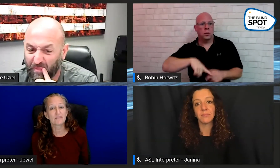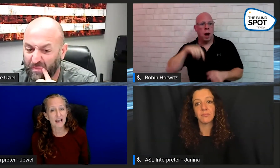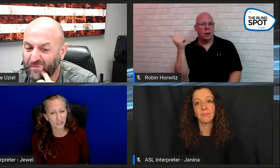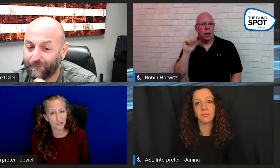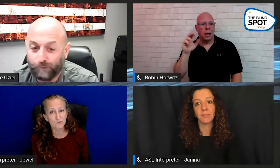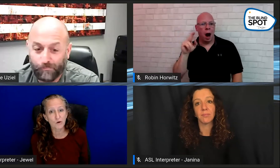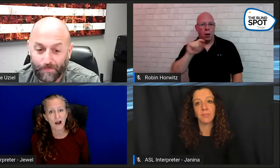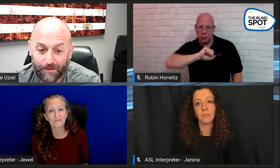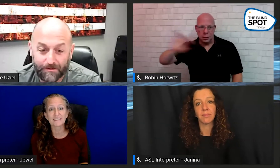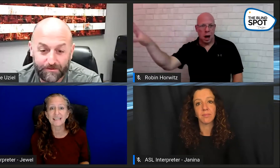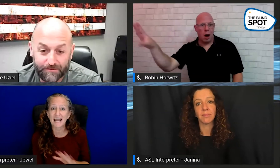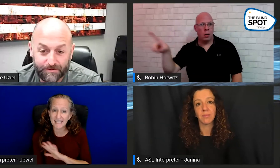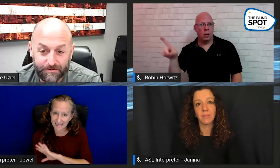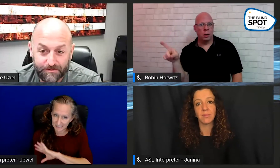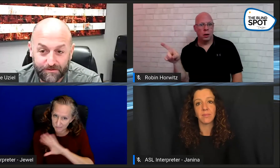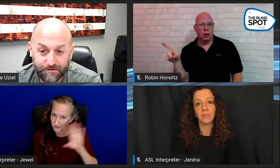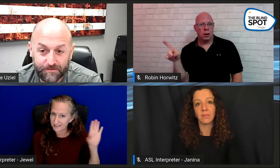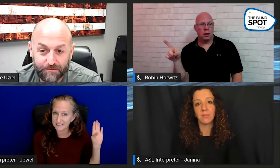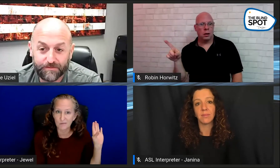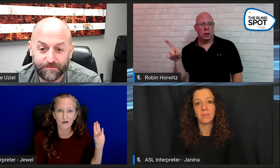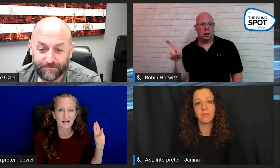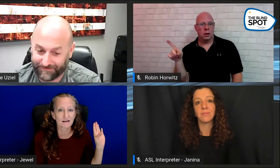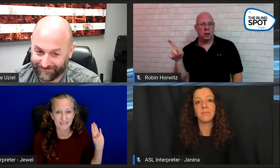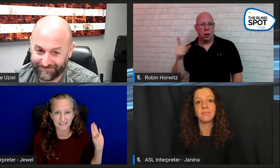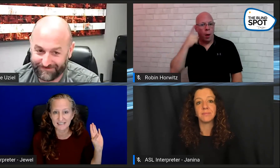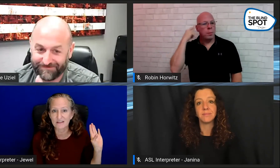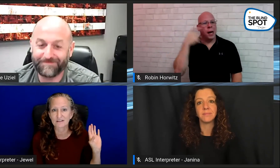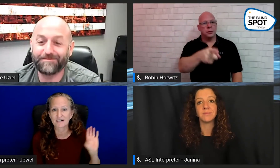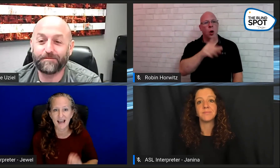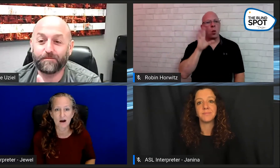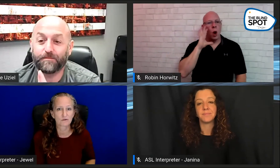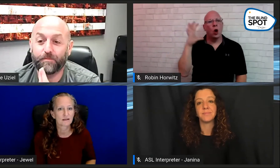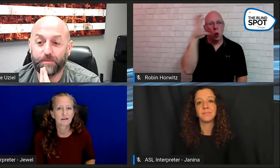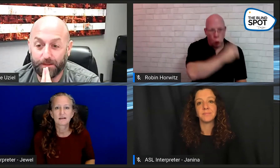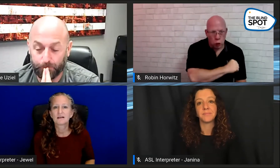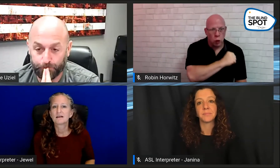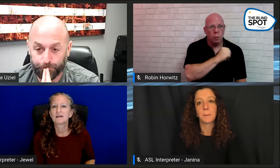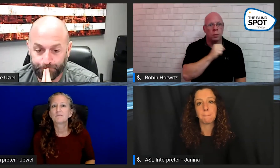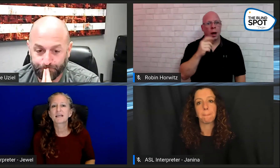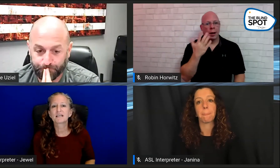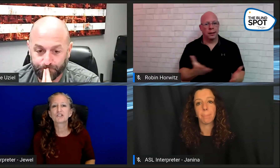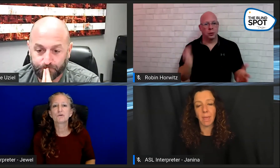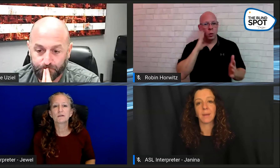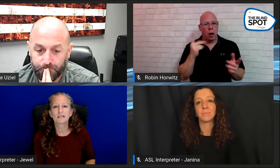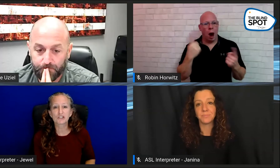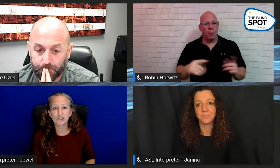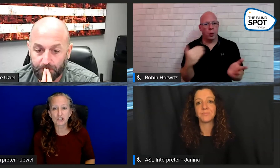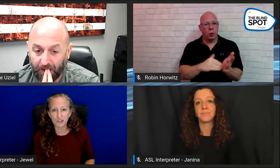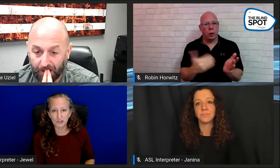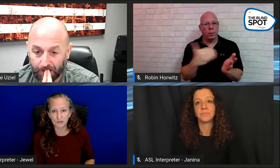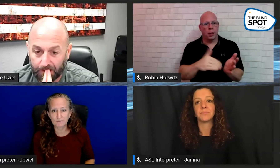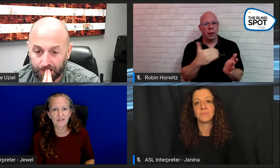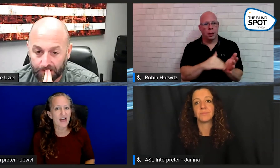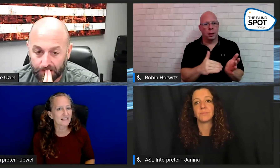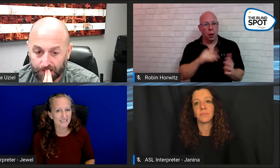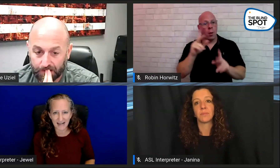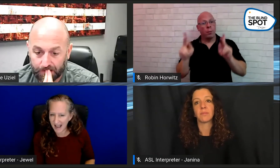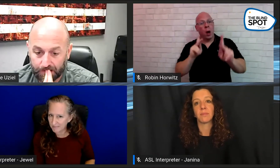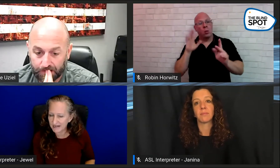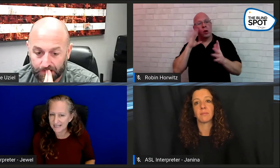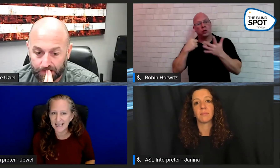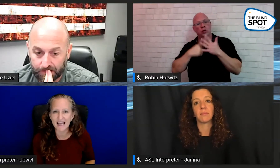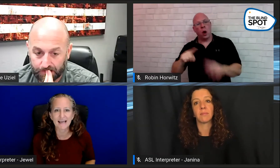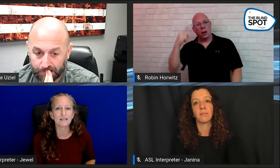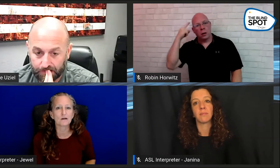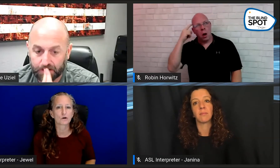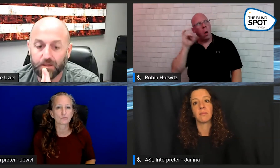you have that huge profit, take it and put it somewhere else in another account. Yep. Because you will assume that that's going to